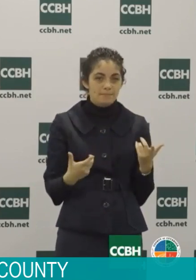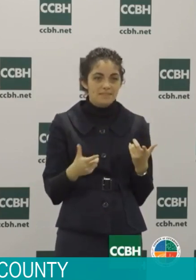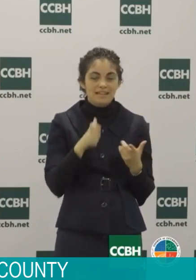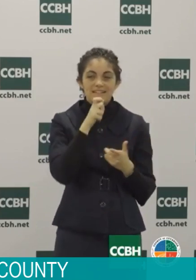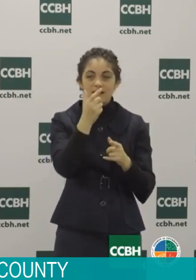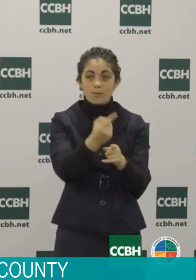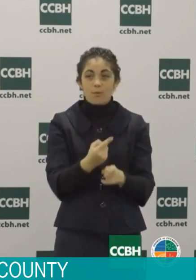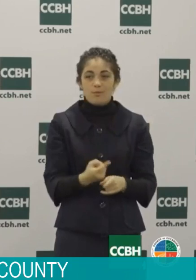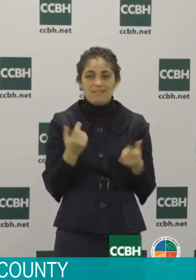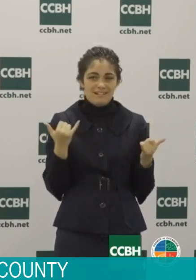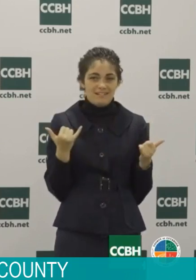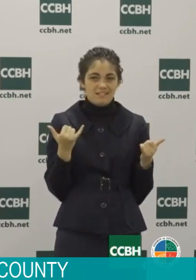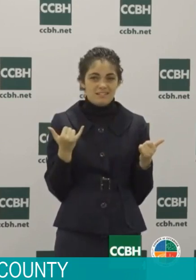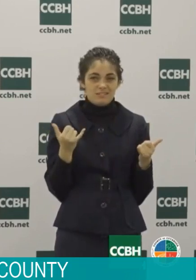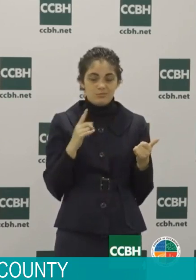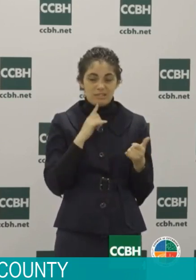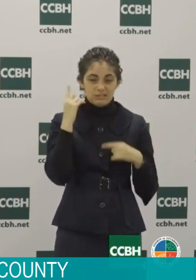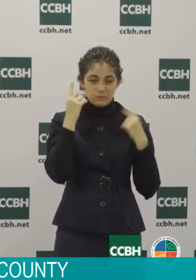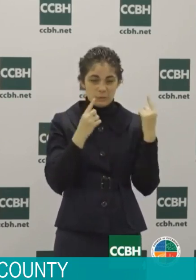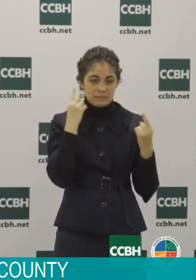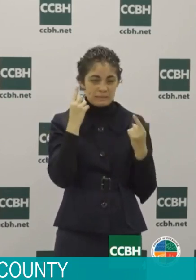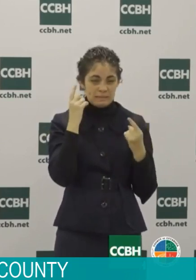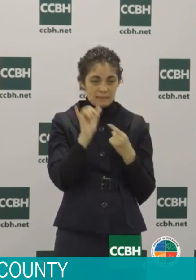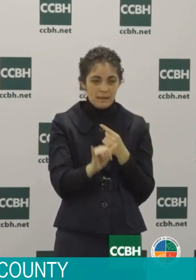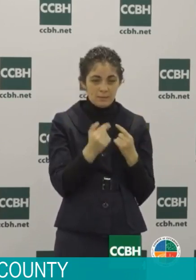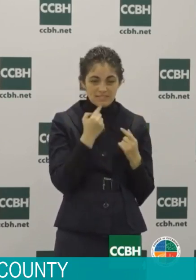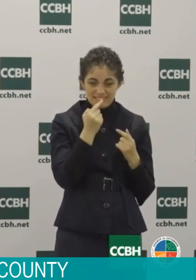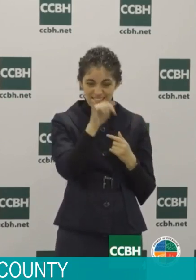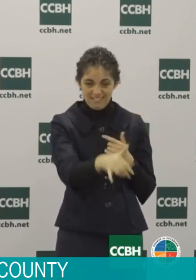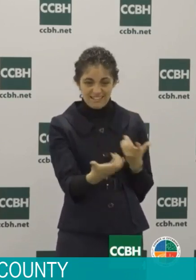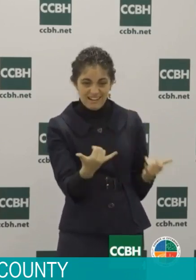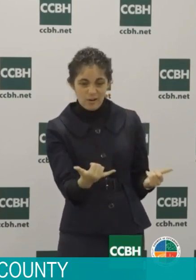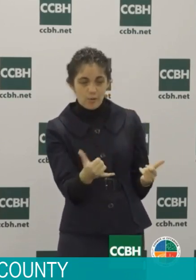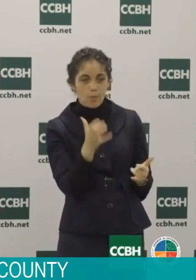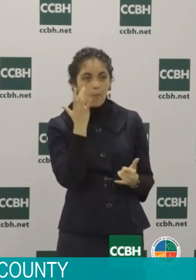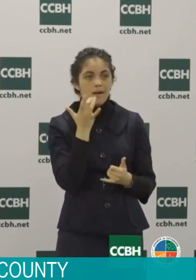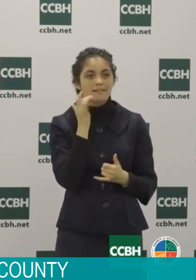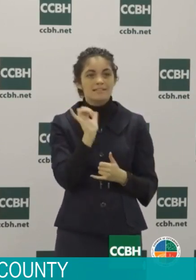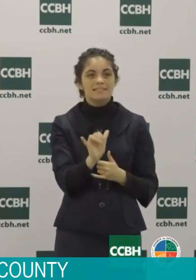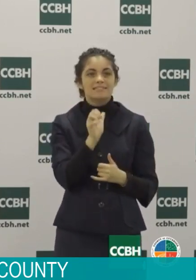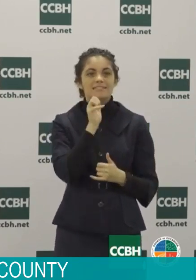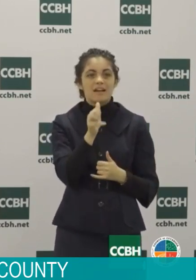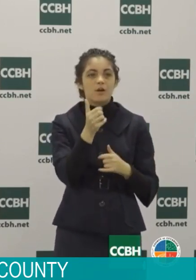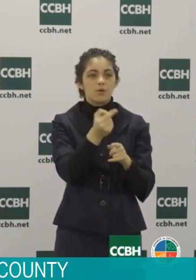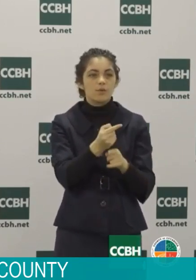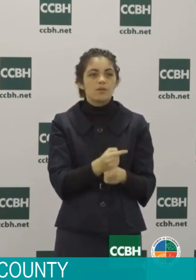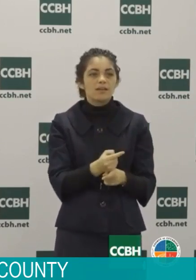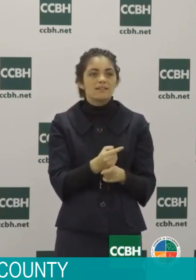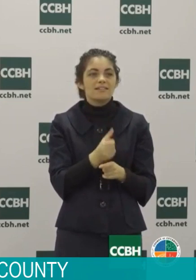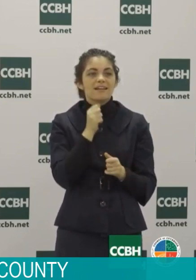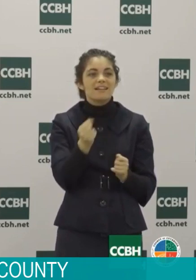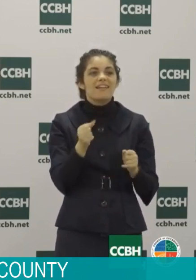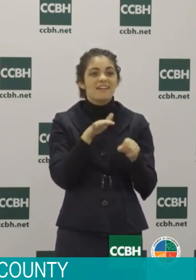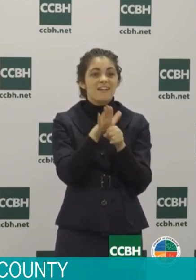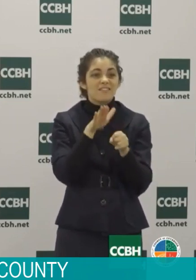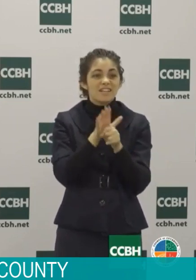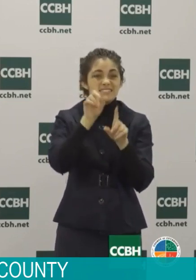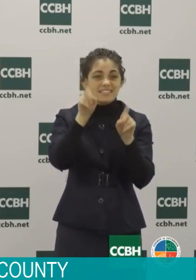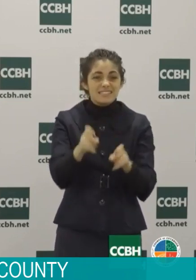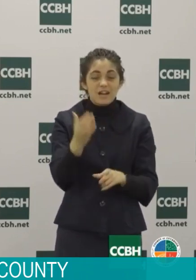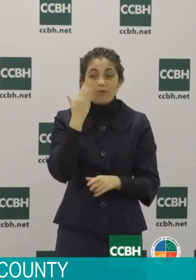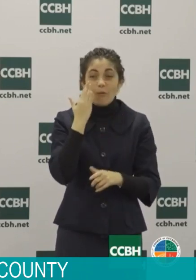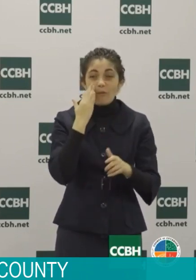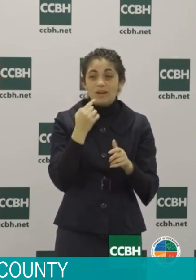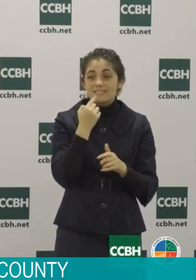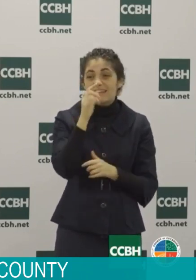not appropriate right now, given the constantly evolving nature of this and the fact that we don't have widespread testing. I know I